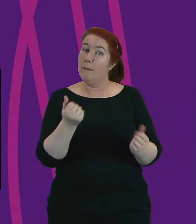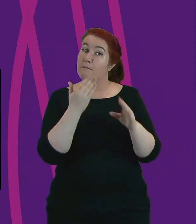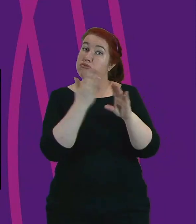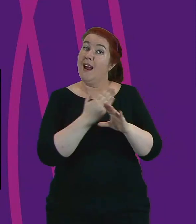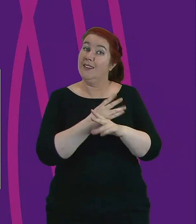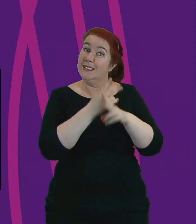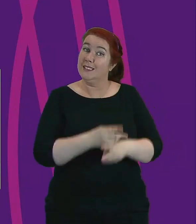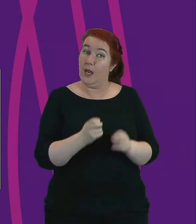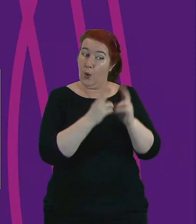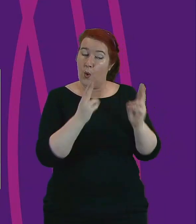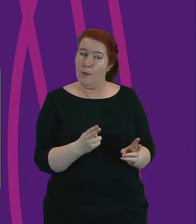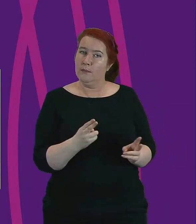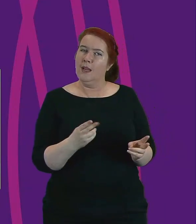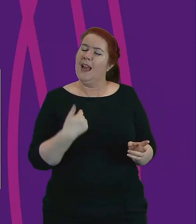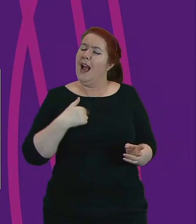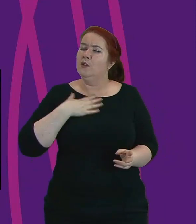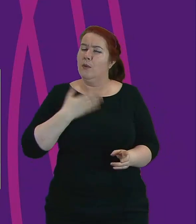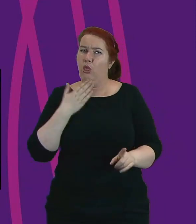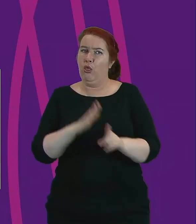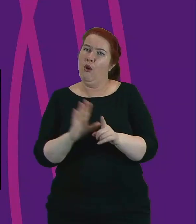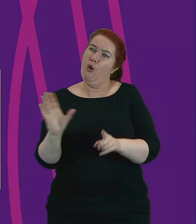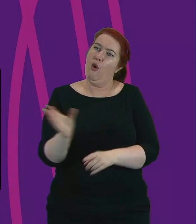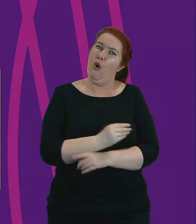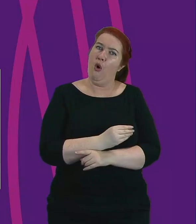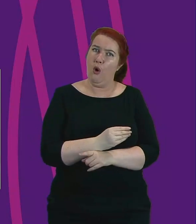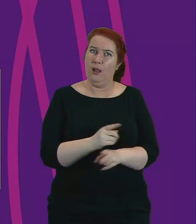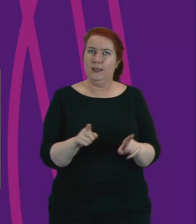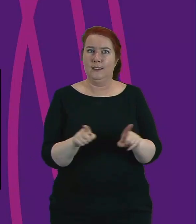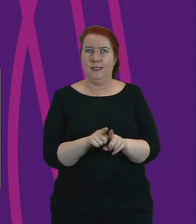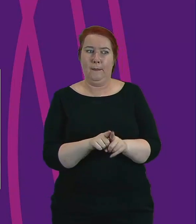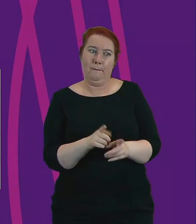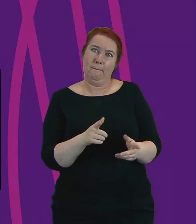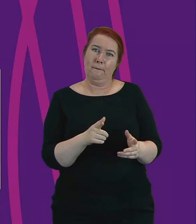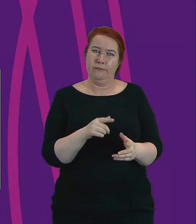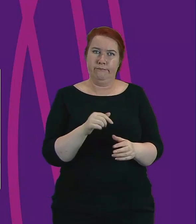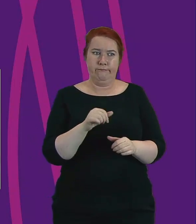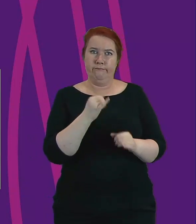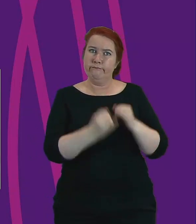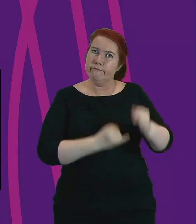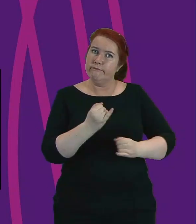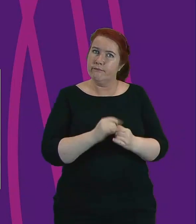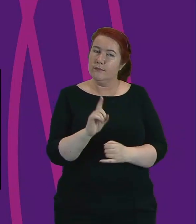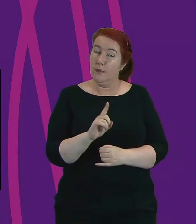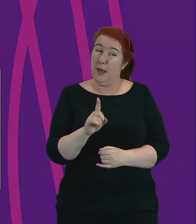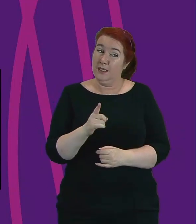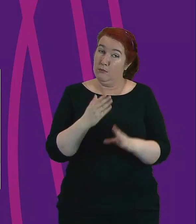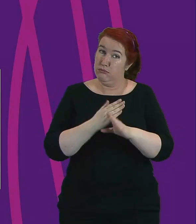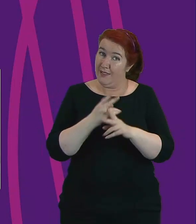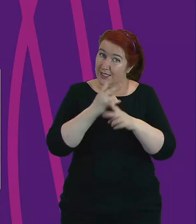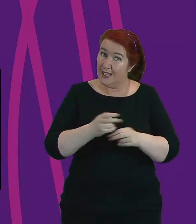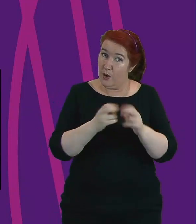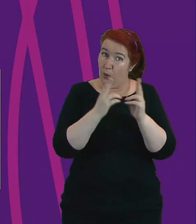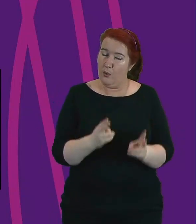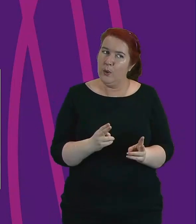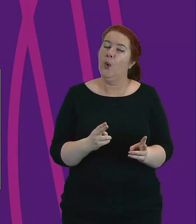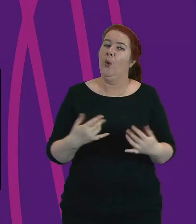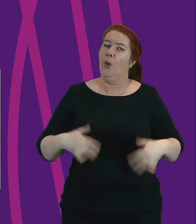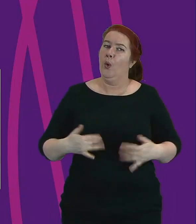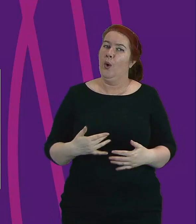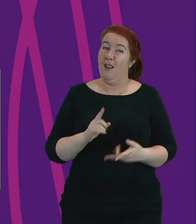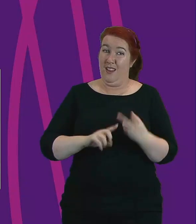I would not want to tar all private providers with the same brush, but we need to be clear, profiteering at